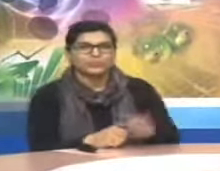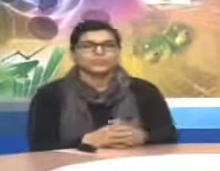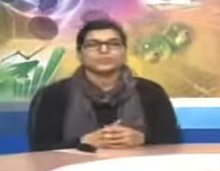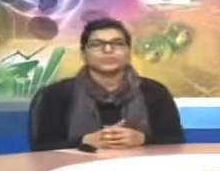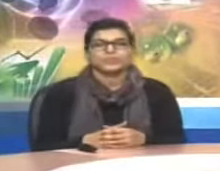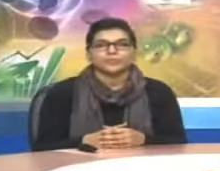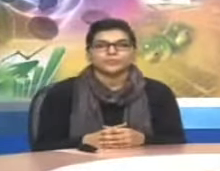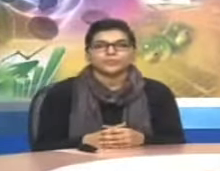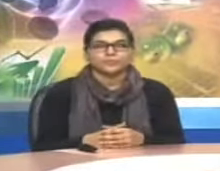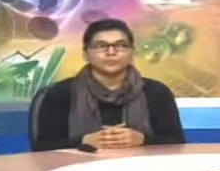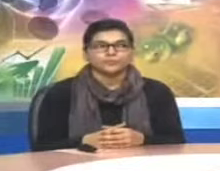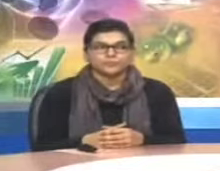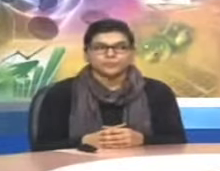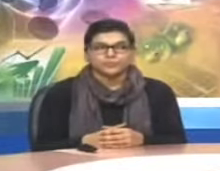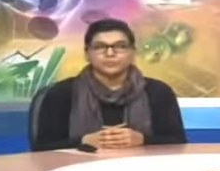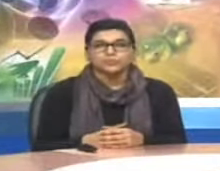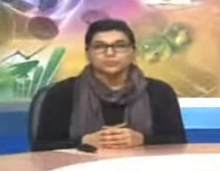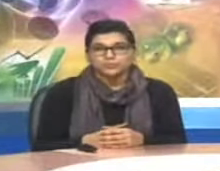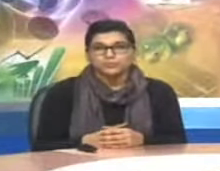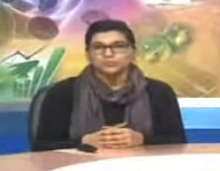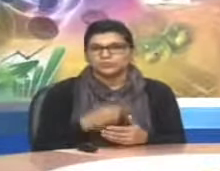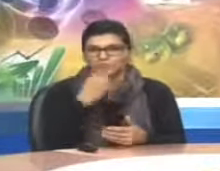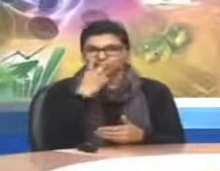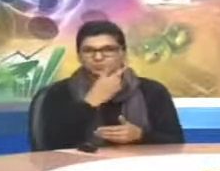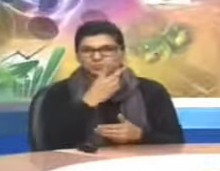You can see the image on the screen.